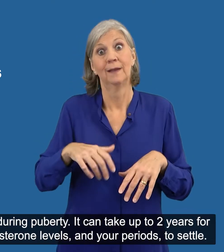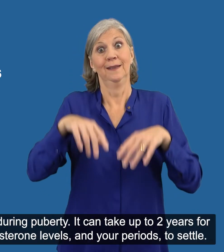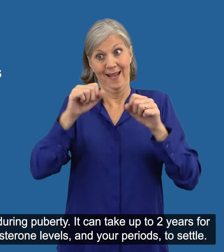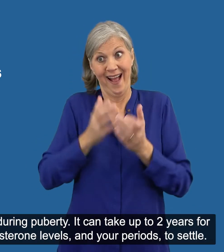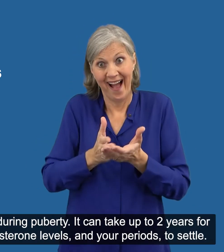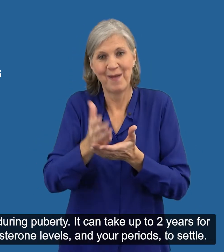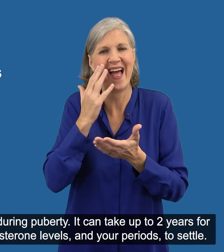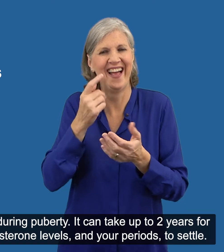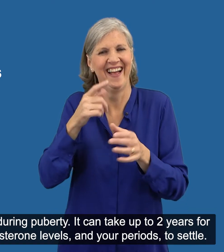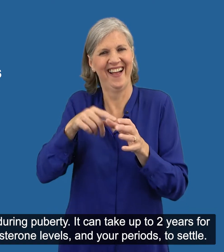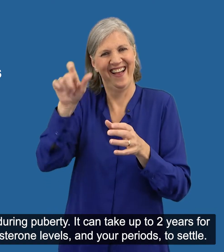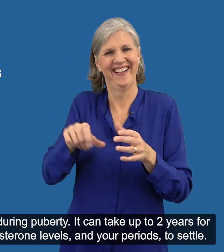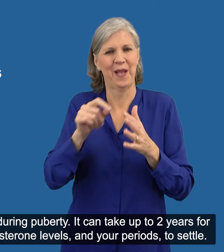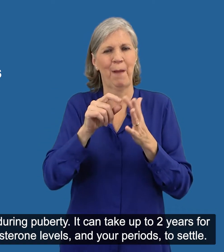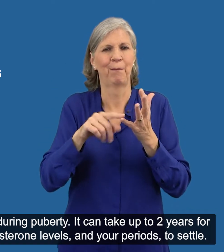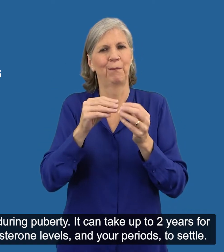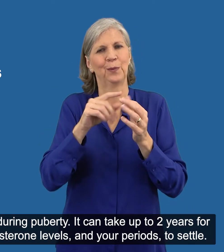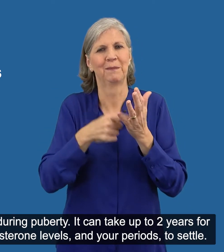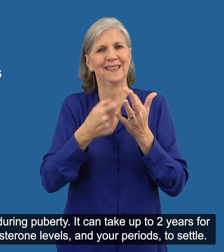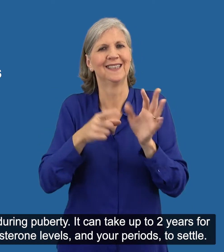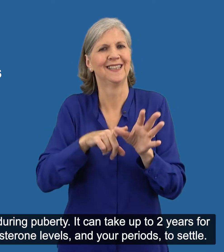Your period will start during puberty.